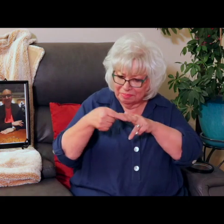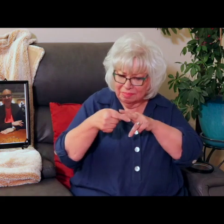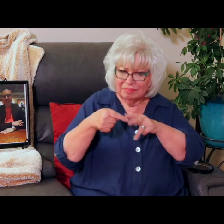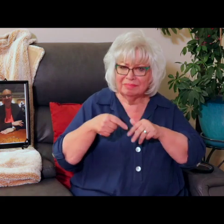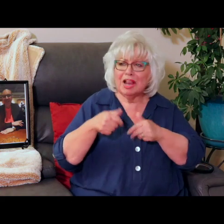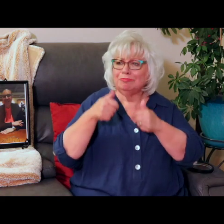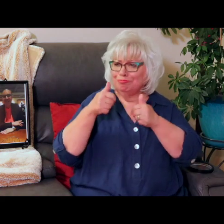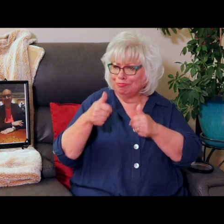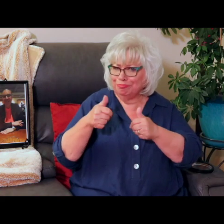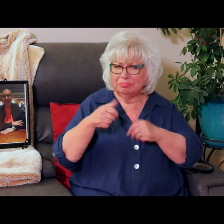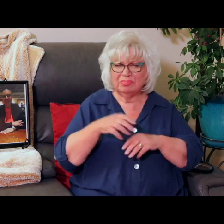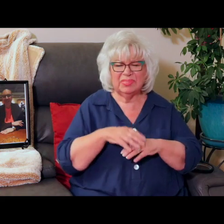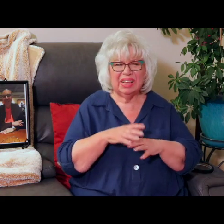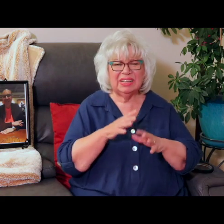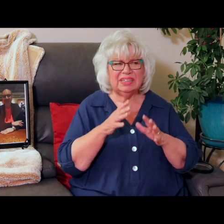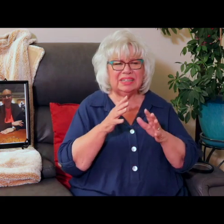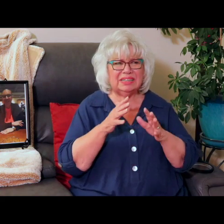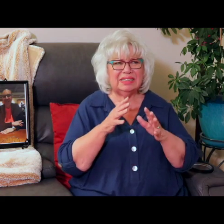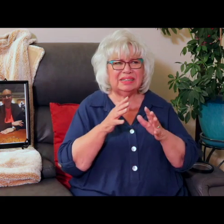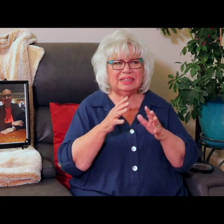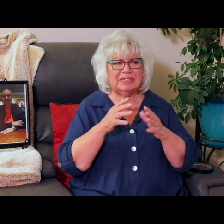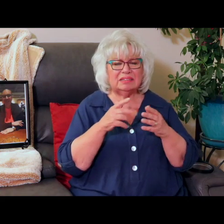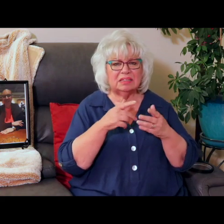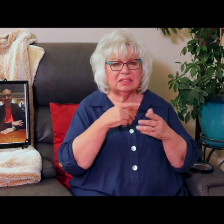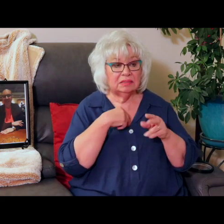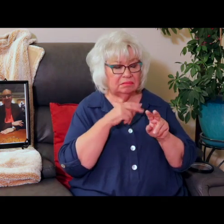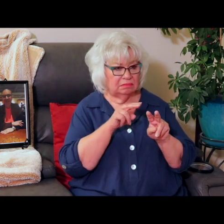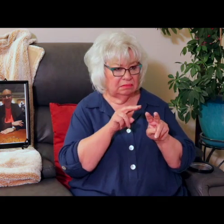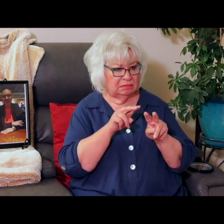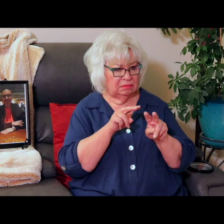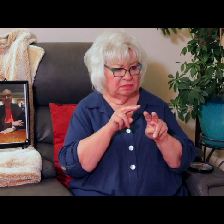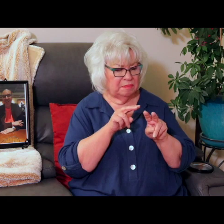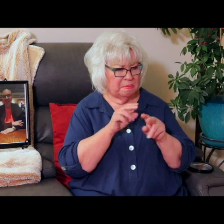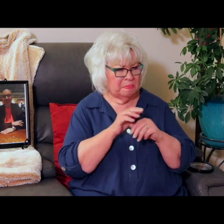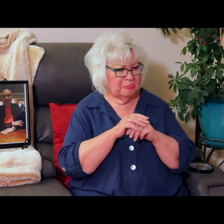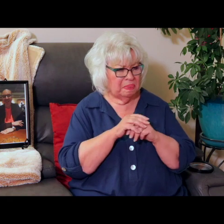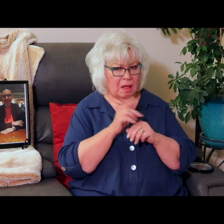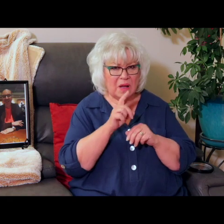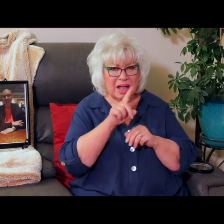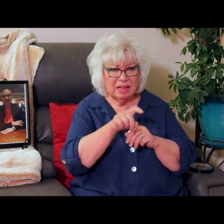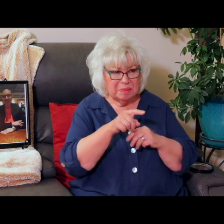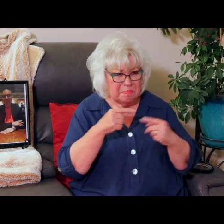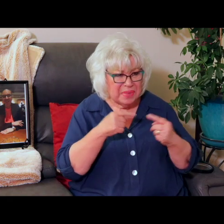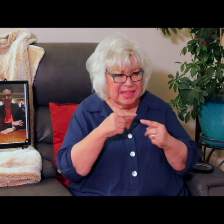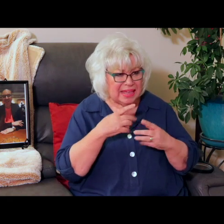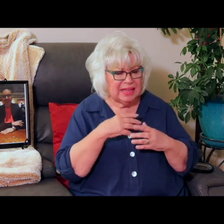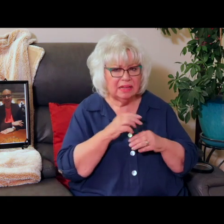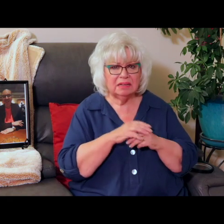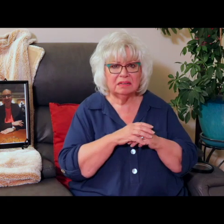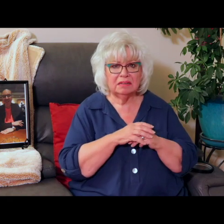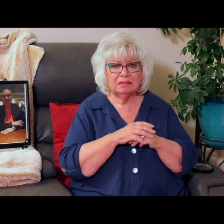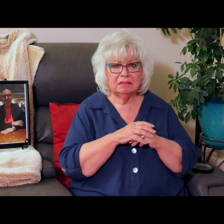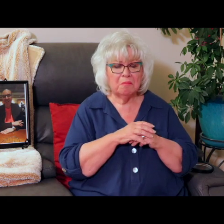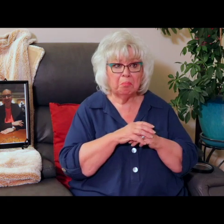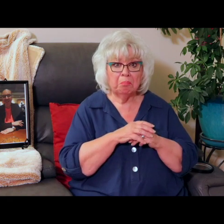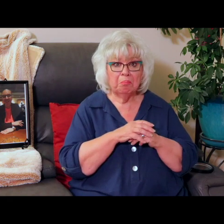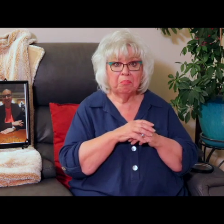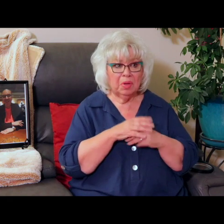he would show, like, the nurses how to cut his nails, for example. Or, you know, they'd say, are you in pain? And he'd say,